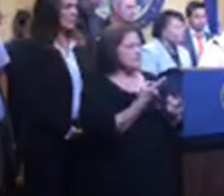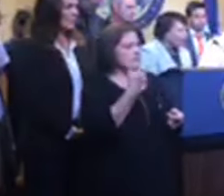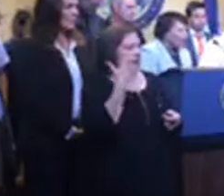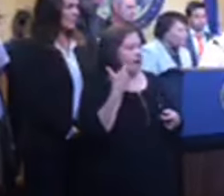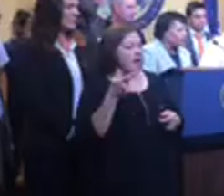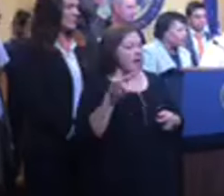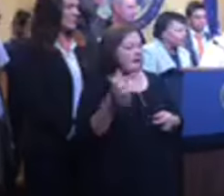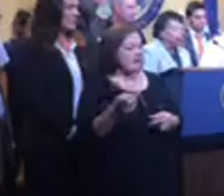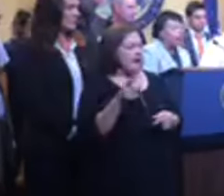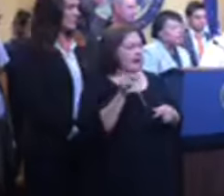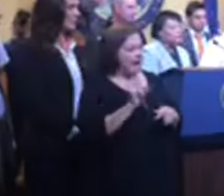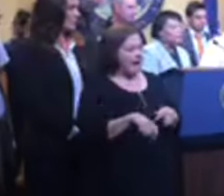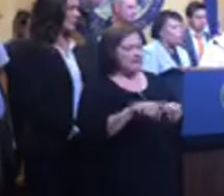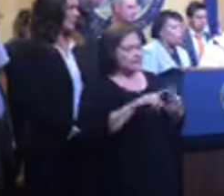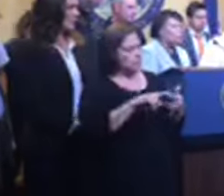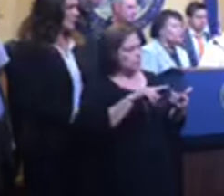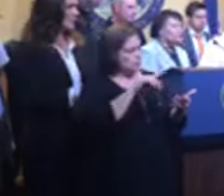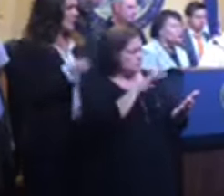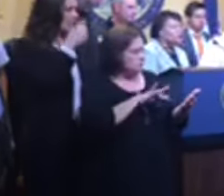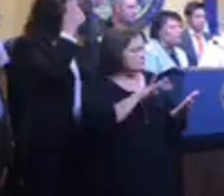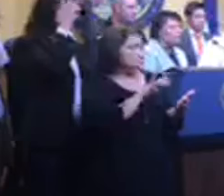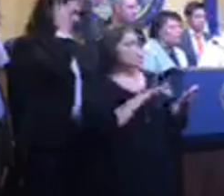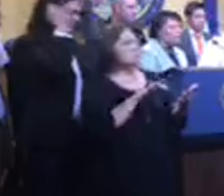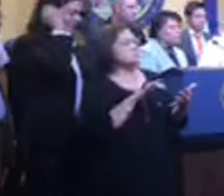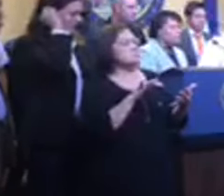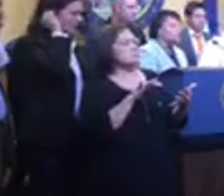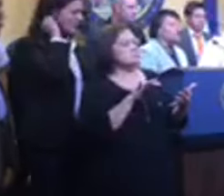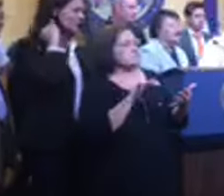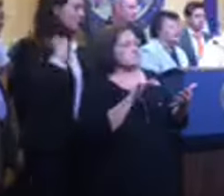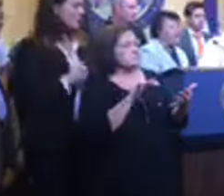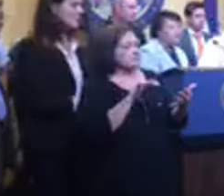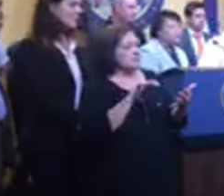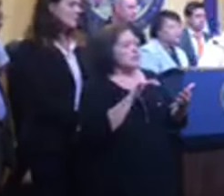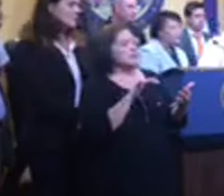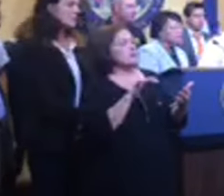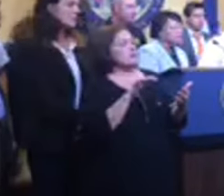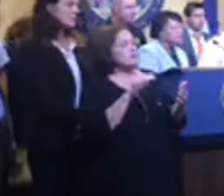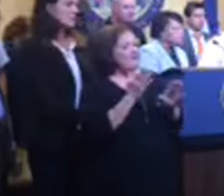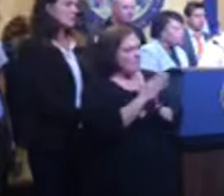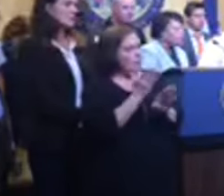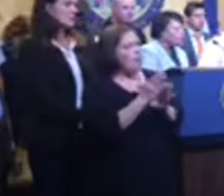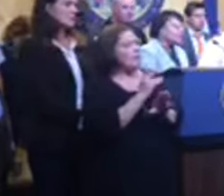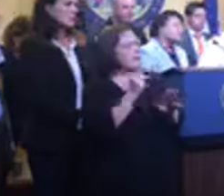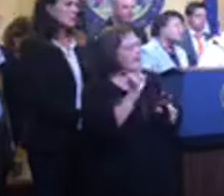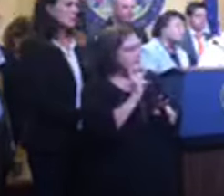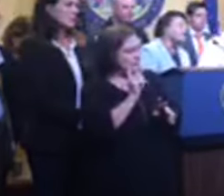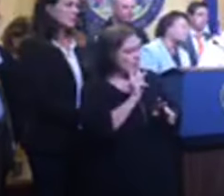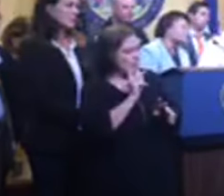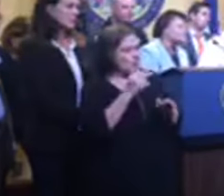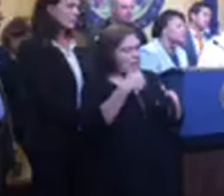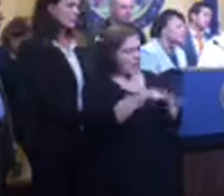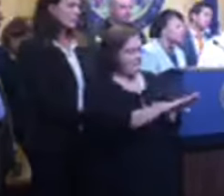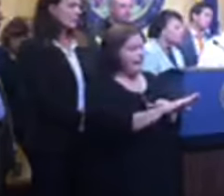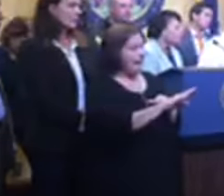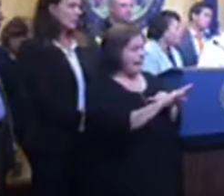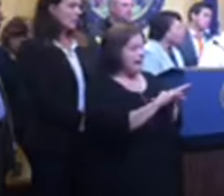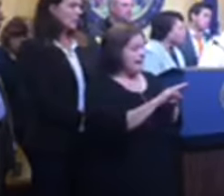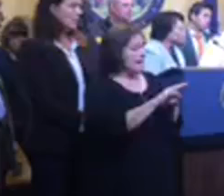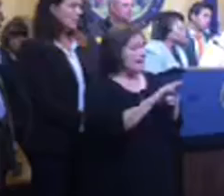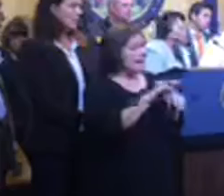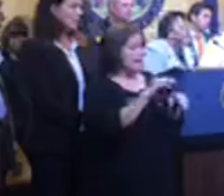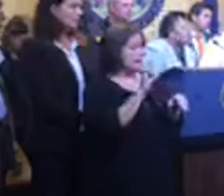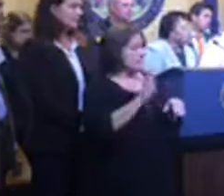that have to happen before giving the approval to reoccupy those spaces. And so I just want to publicly say thank you for